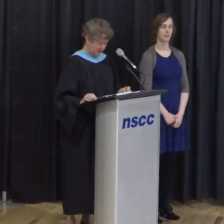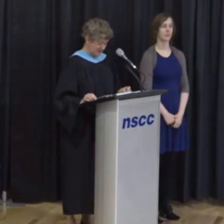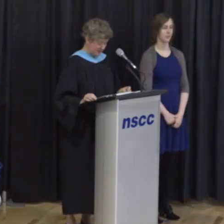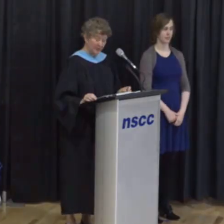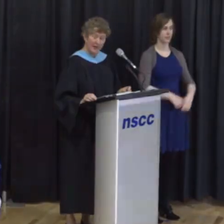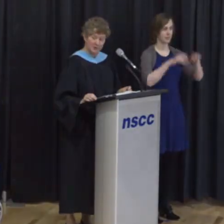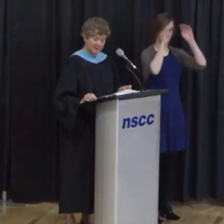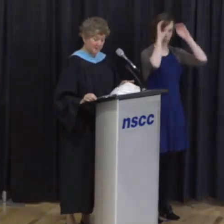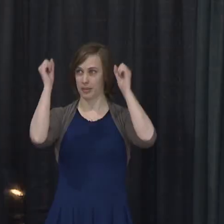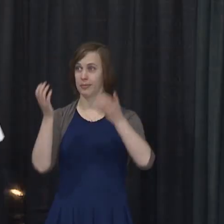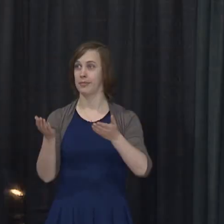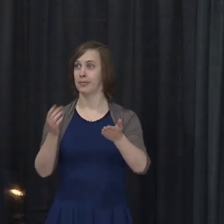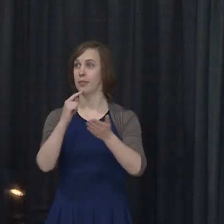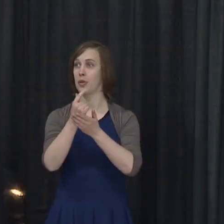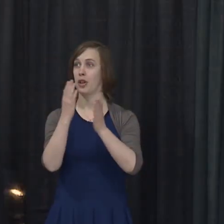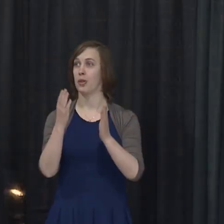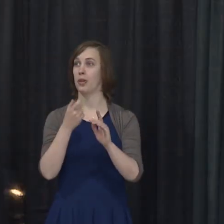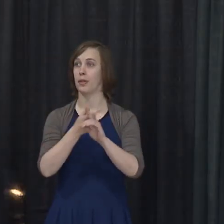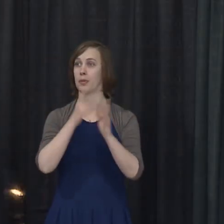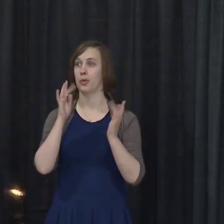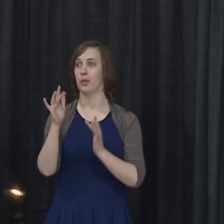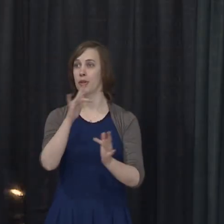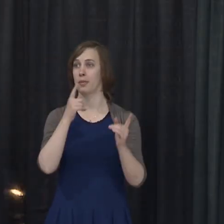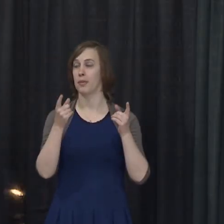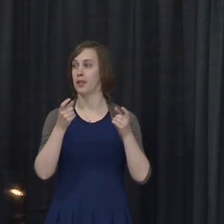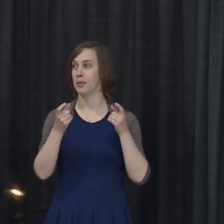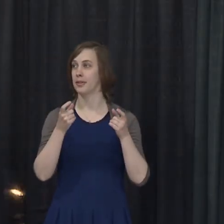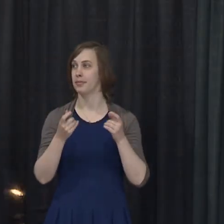Mr. President, the graduates in tourism management.